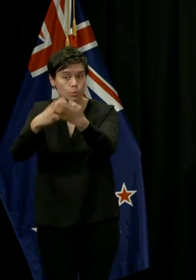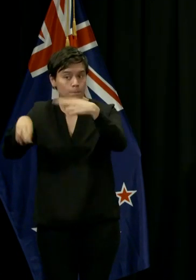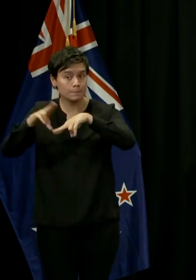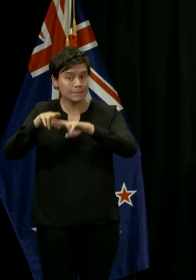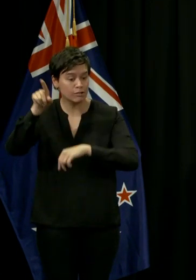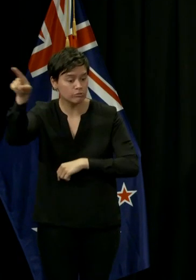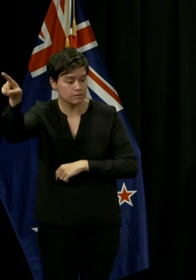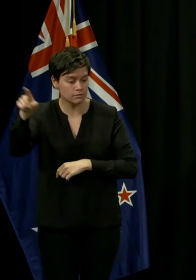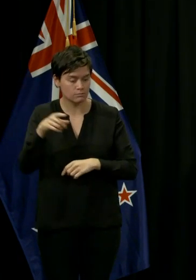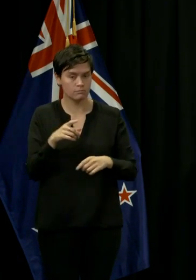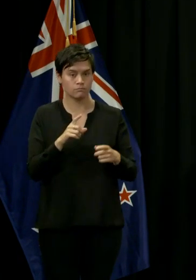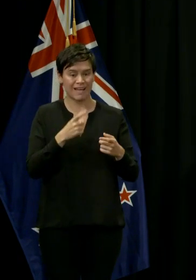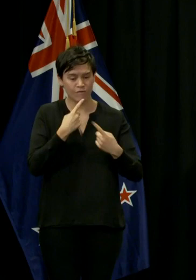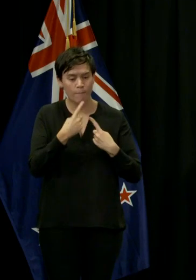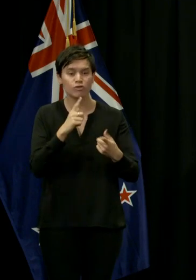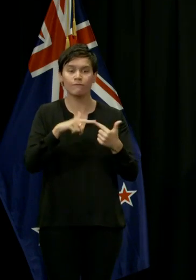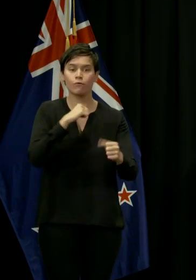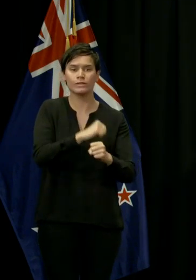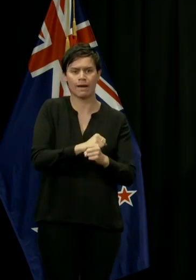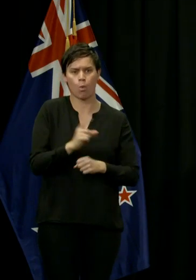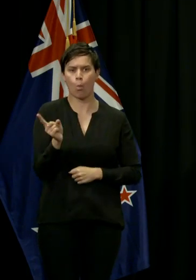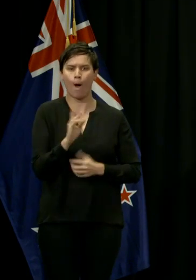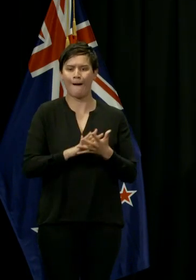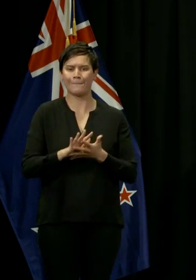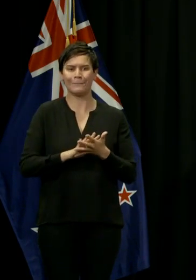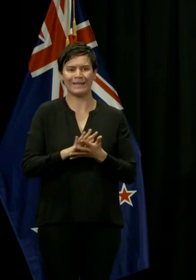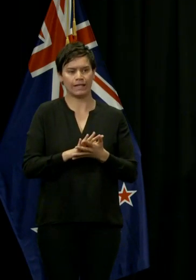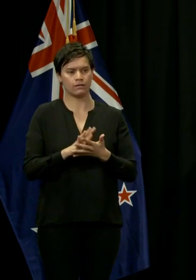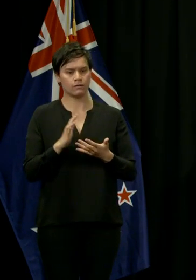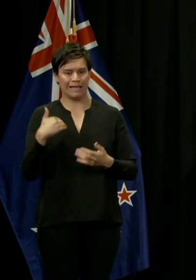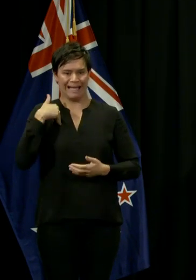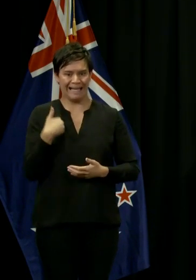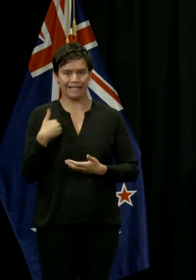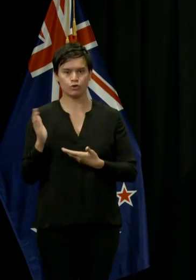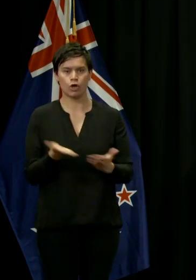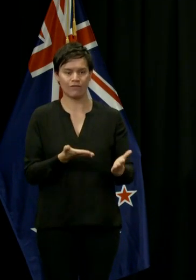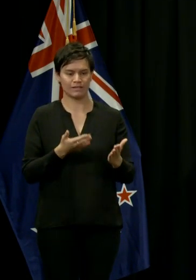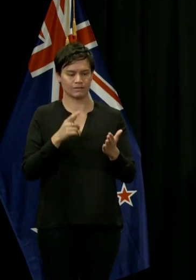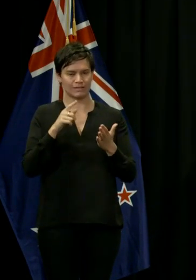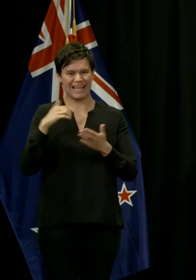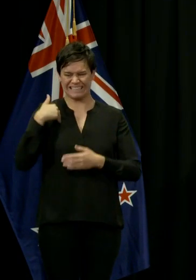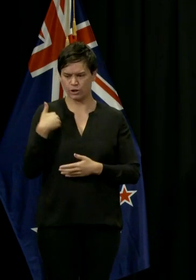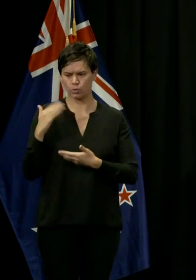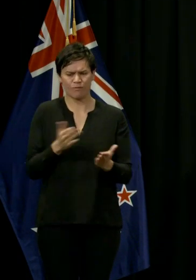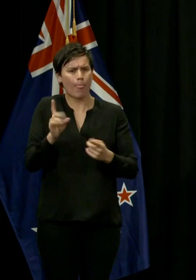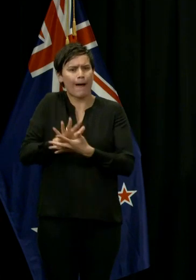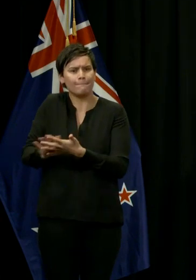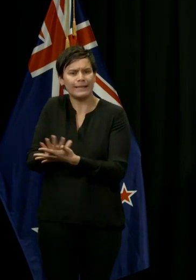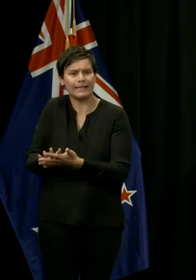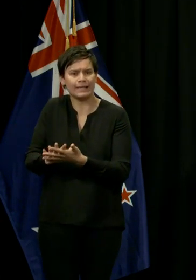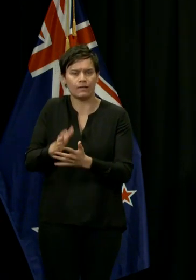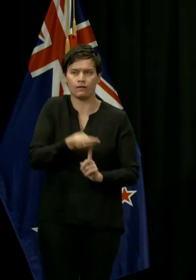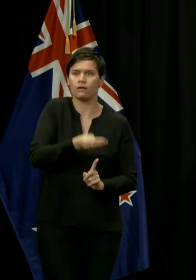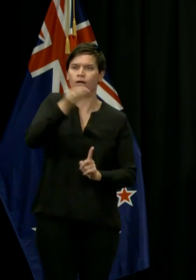considered an essential service. This will be communicated directly to parents as well. To